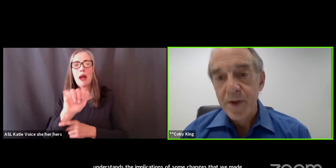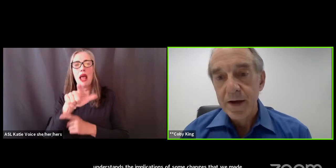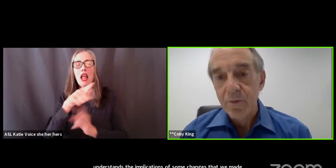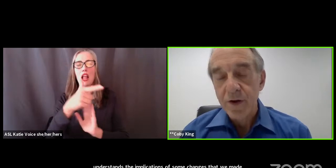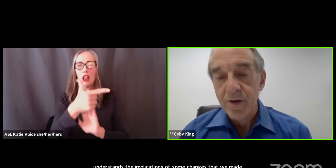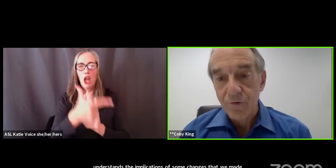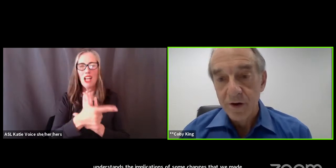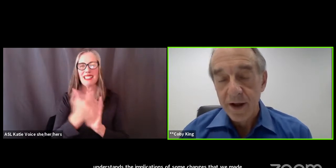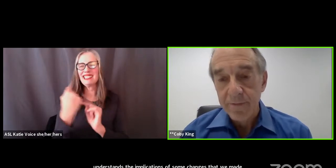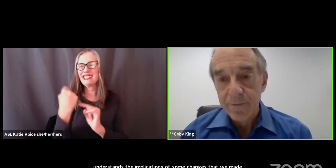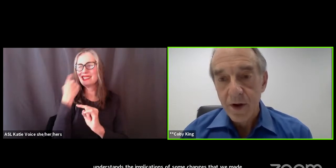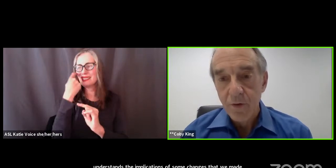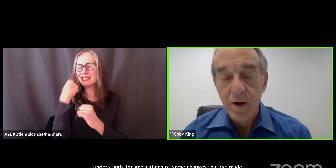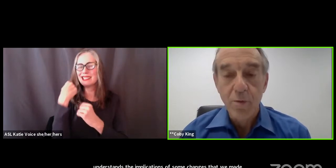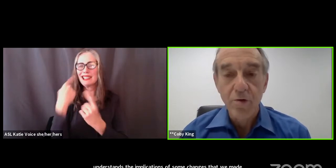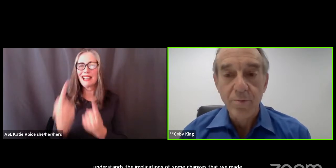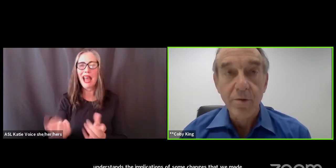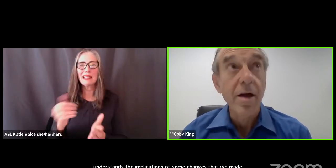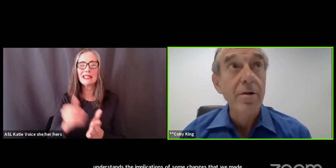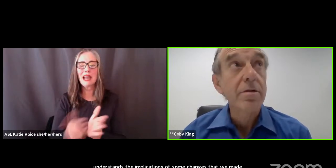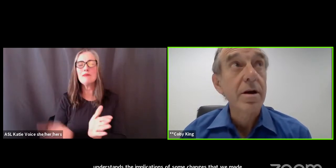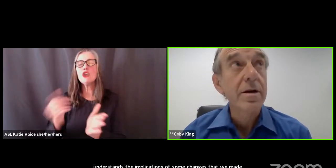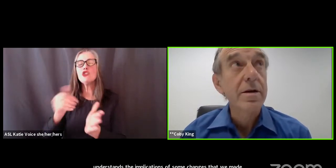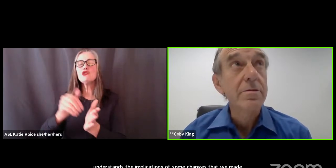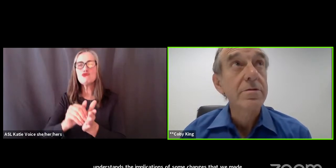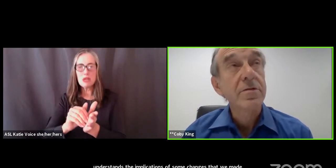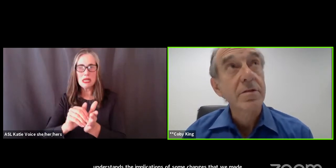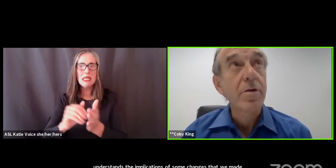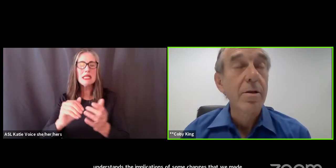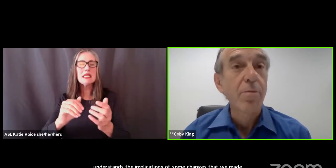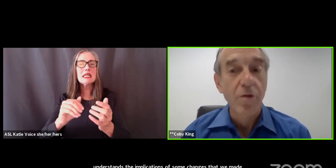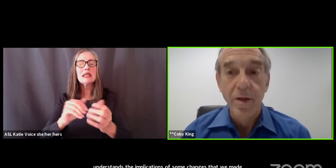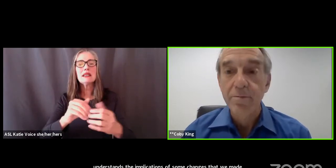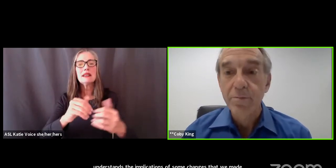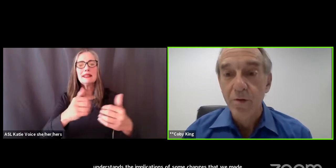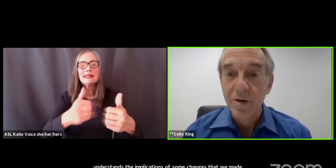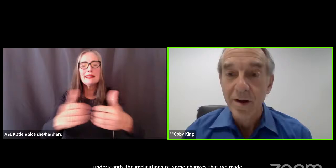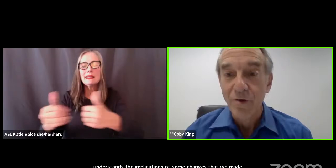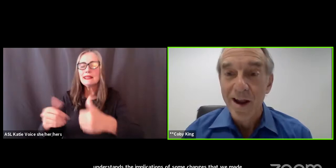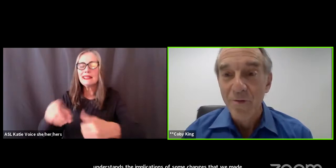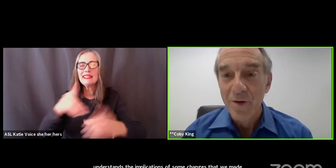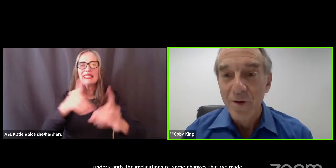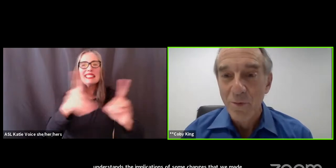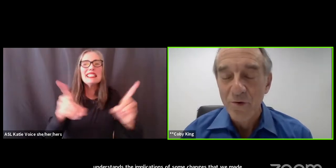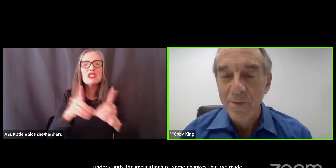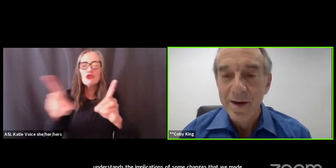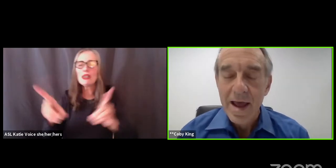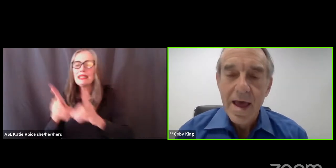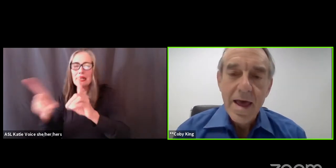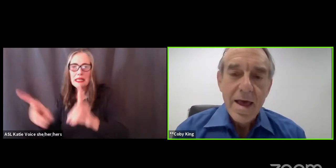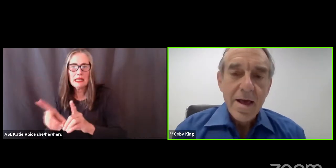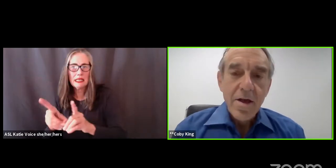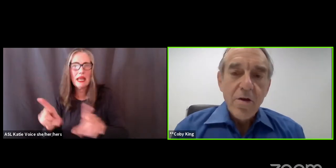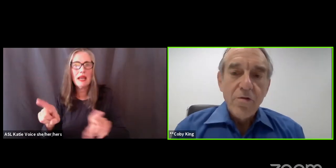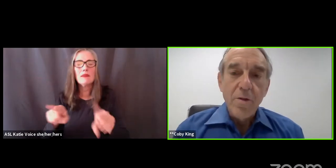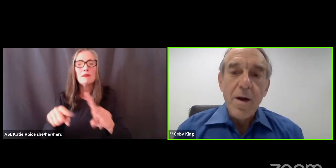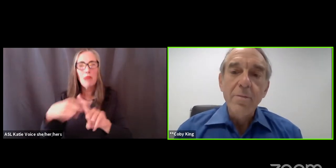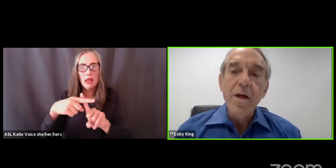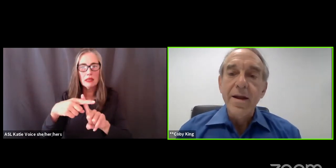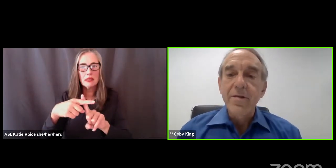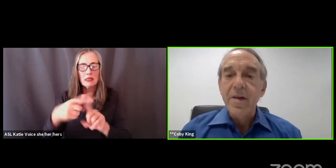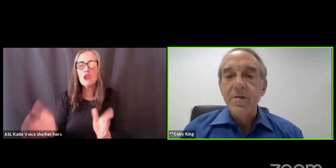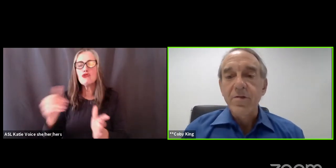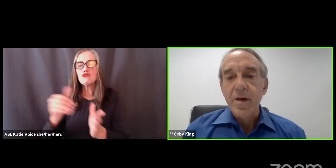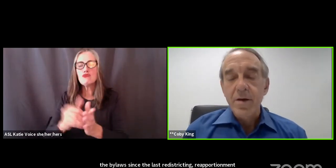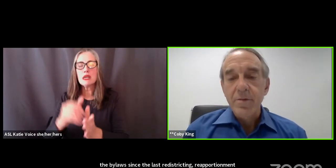last redistricting, reapportionment rather. Both of them, both the redistricting and the reapportionment. So the